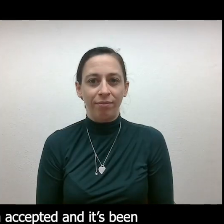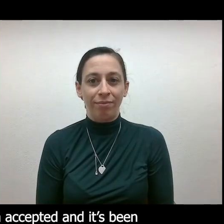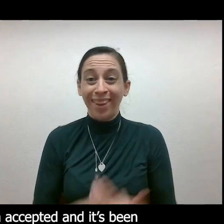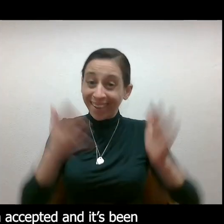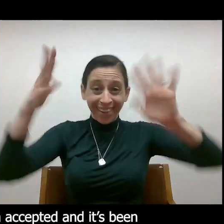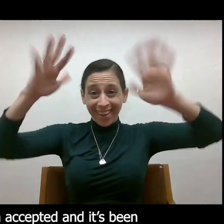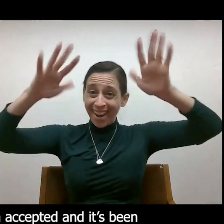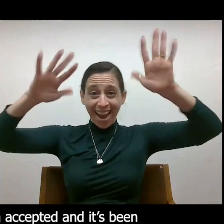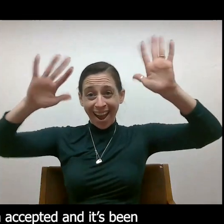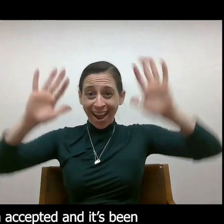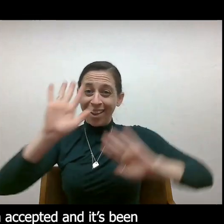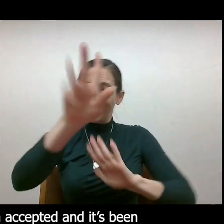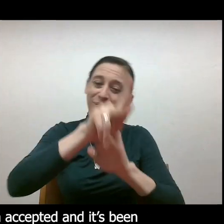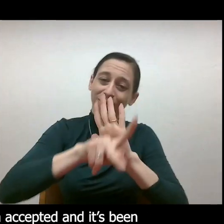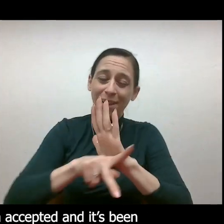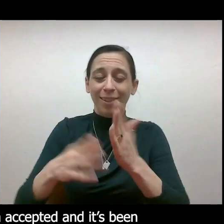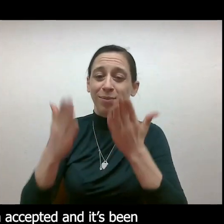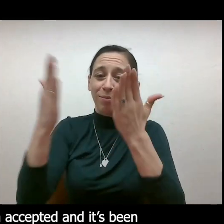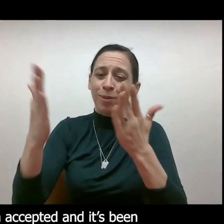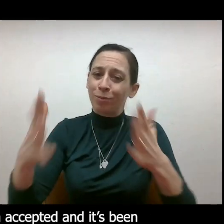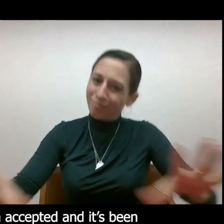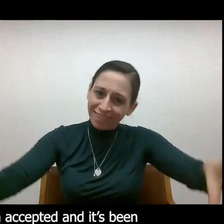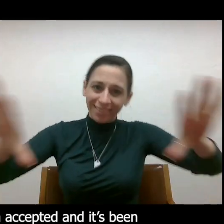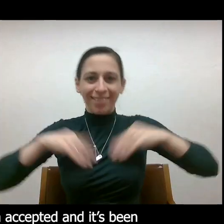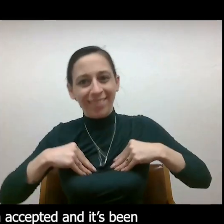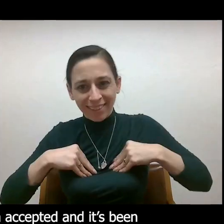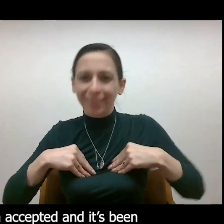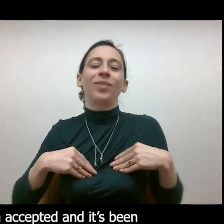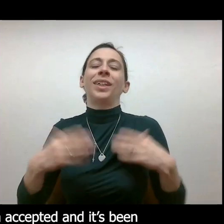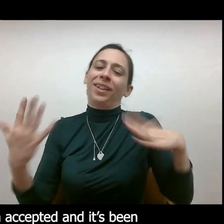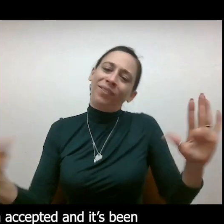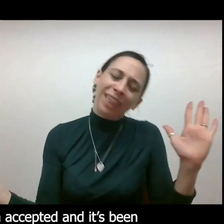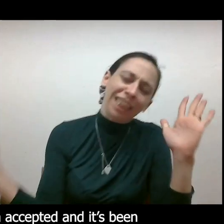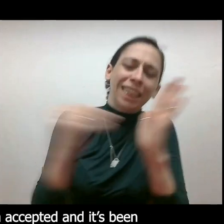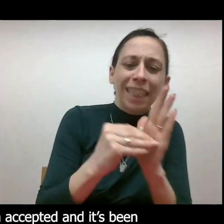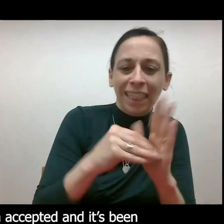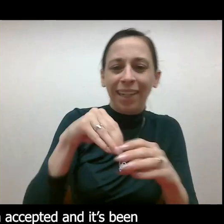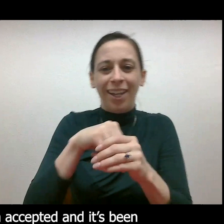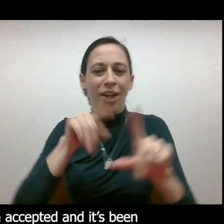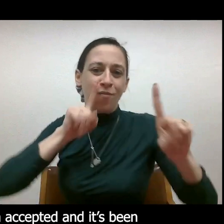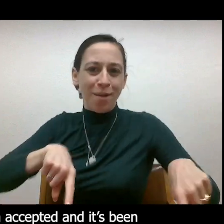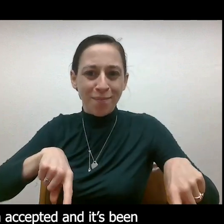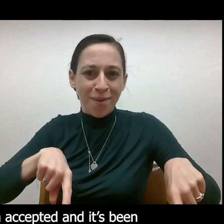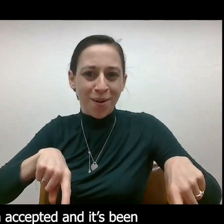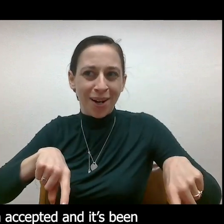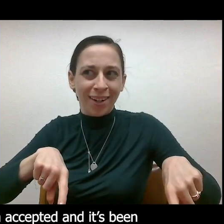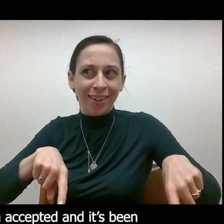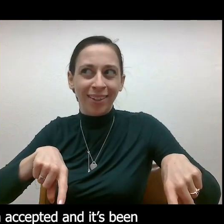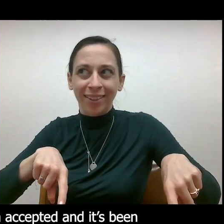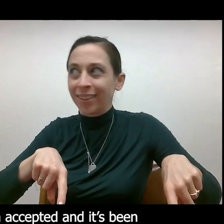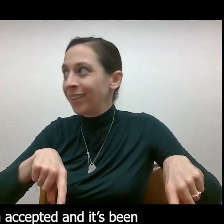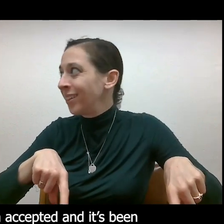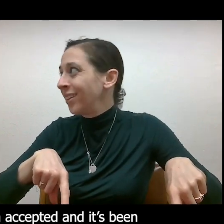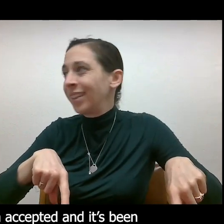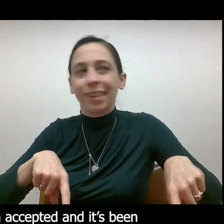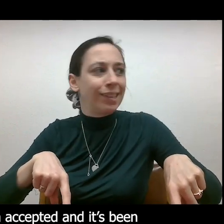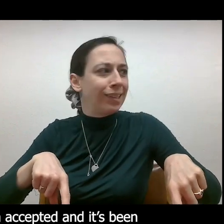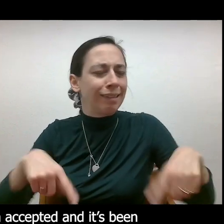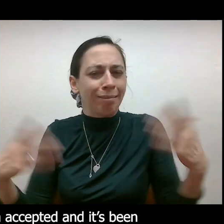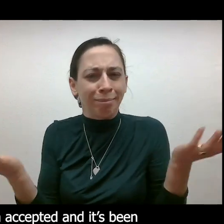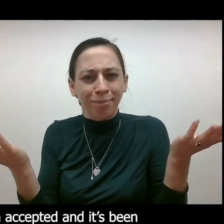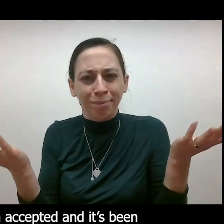state agencies here in Texas. So yay, your policy proposal has been accepted. It's been added to one of the GCPD